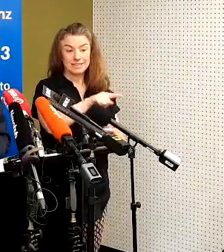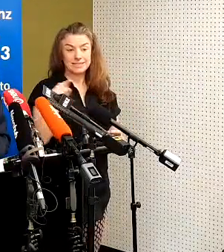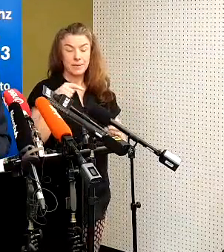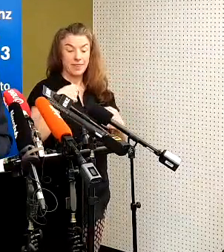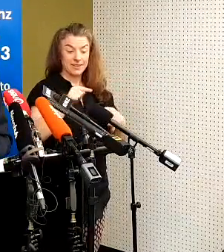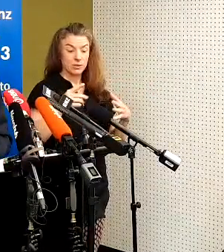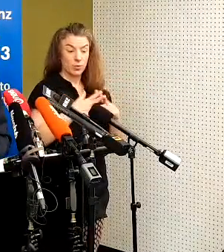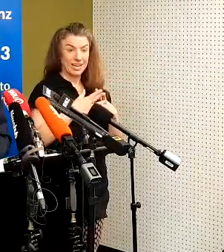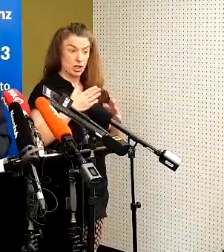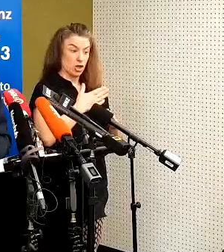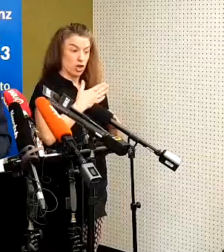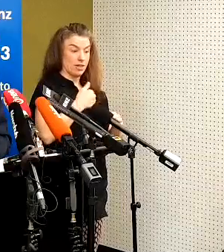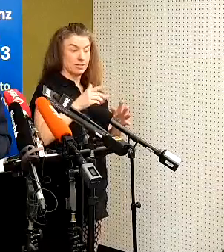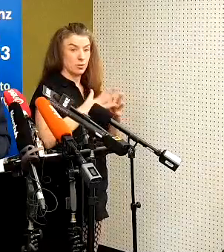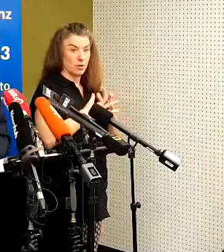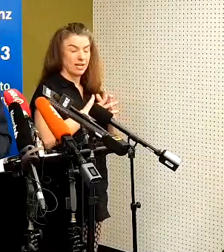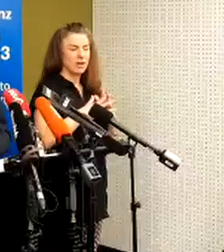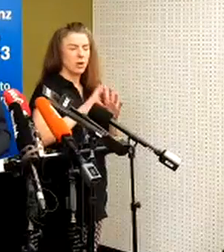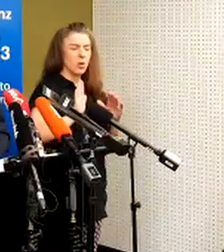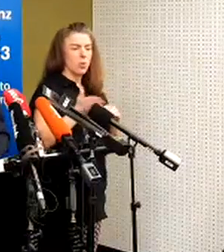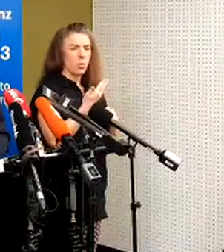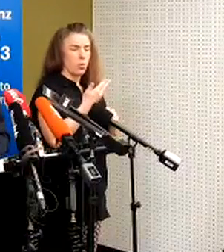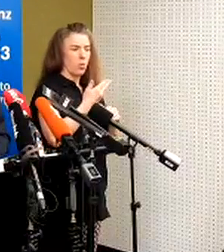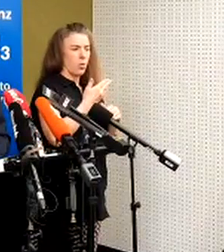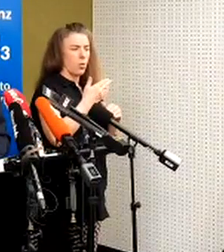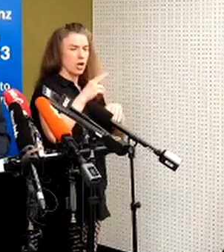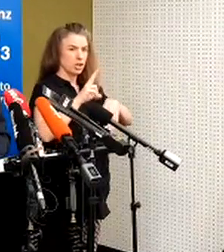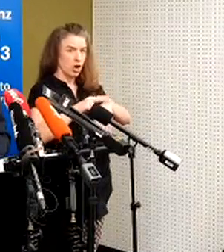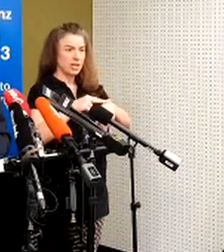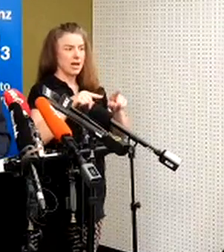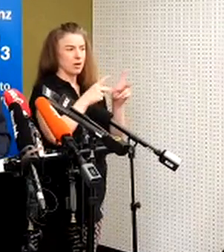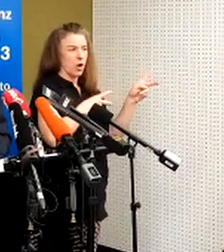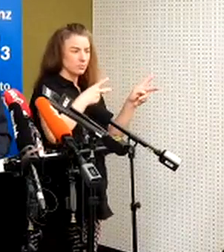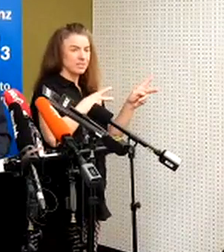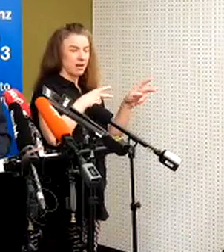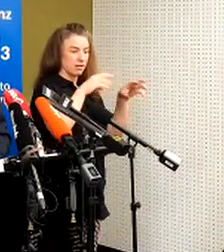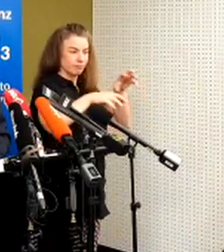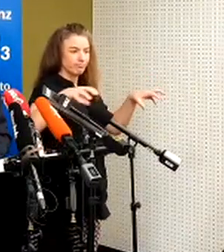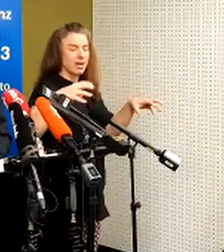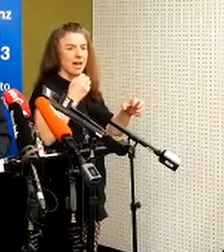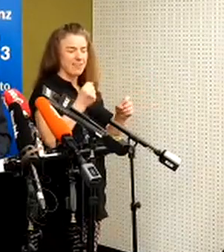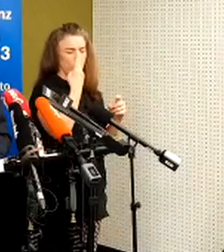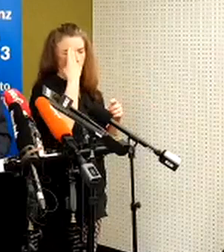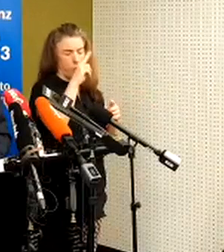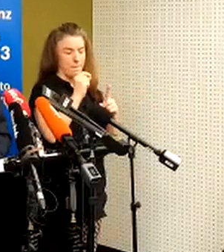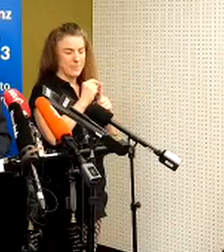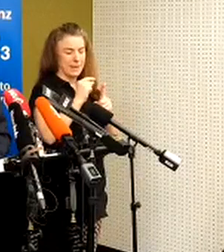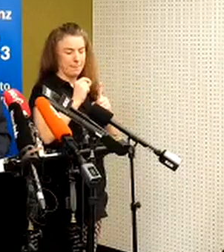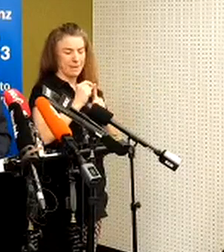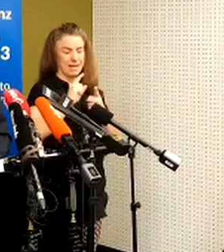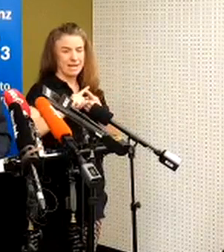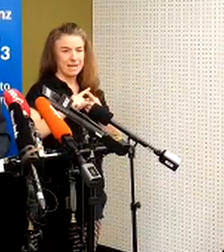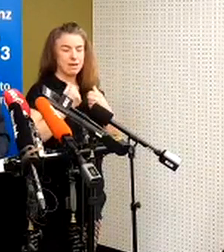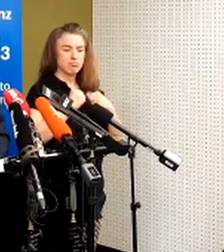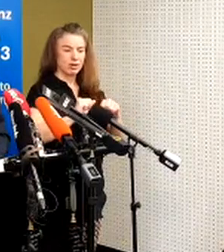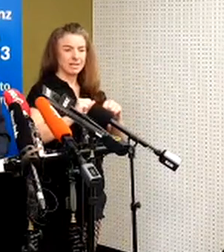week, every practice had PPE, or as we call it, in the practice. There were some that didn't and were concerned. They all now have it. I'm very,